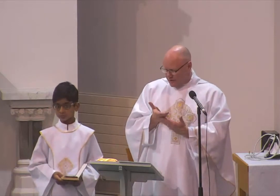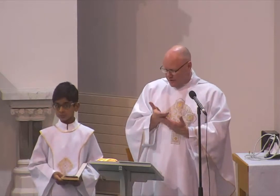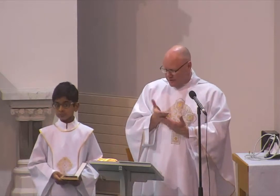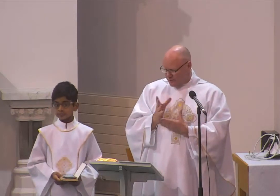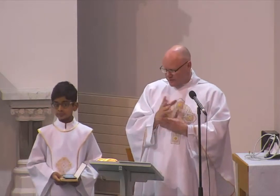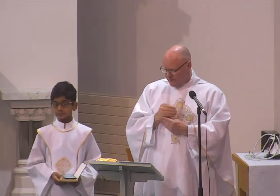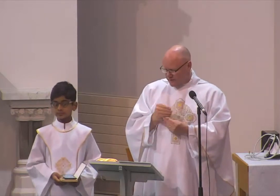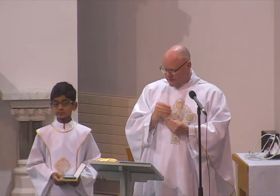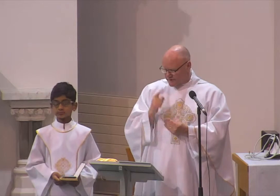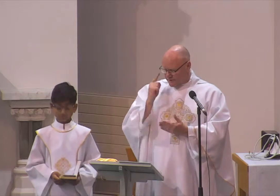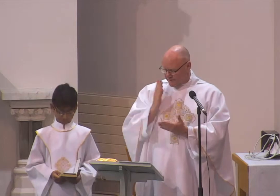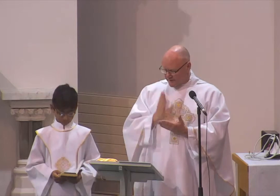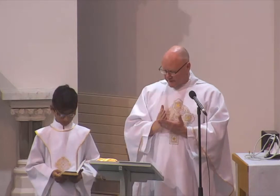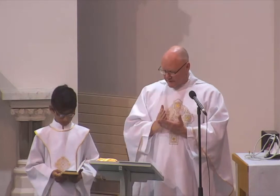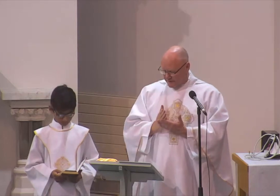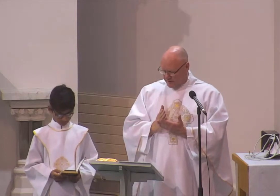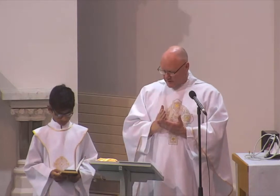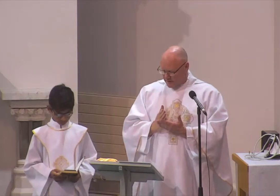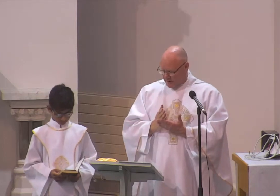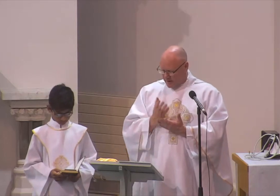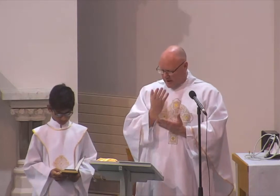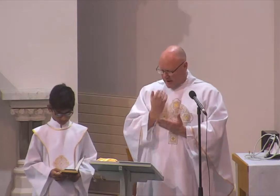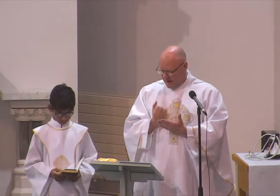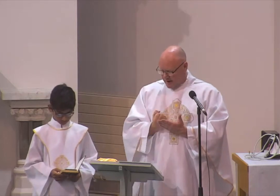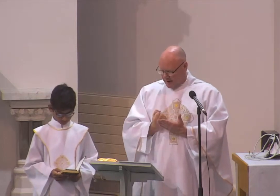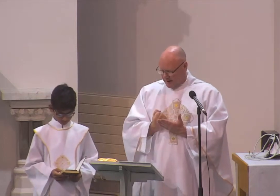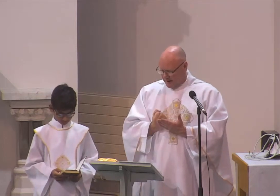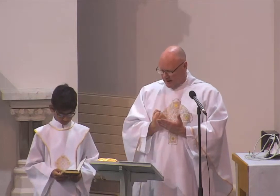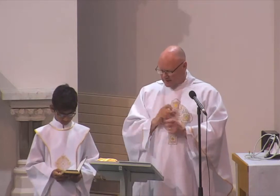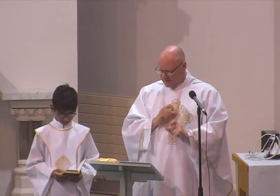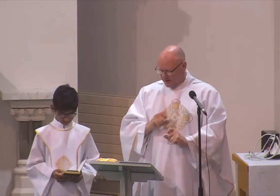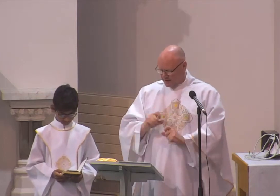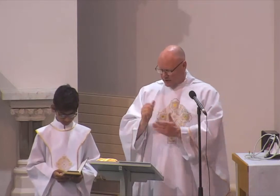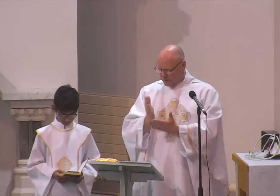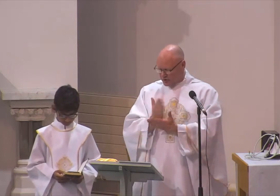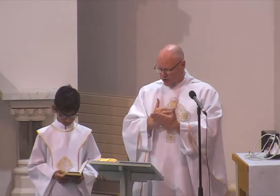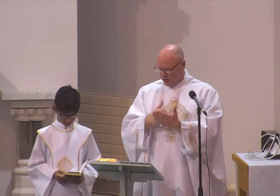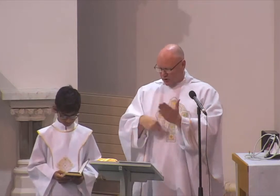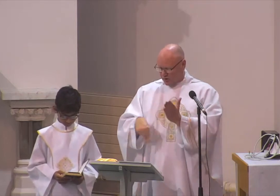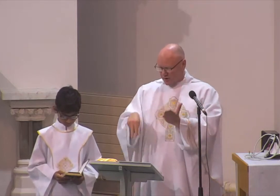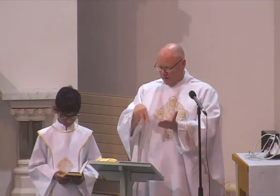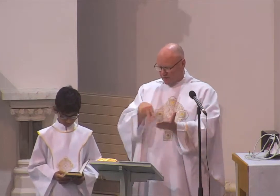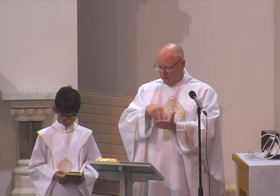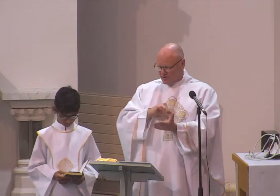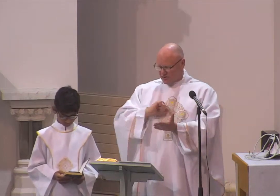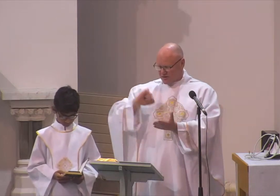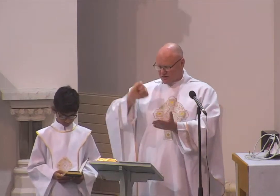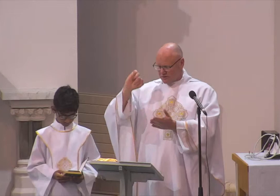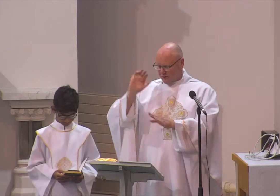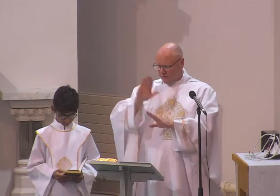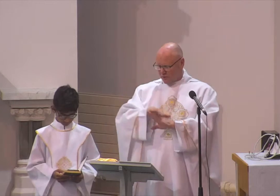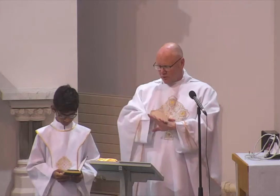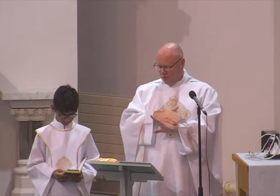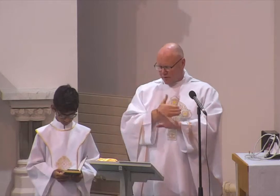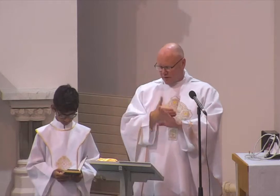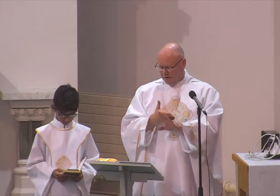with grace of faith and eternal share in the resurrection of your only begotten